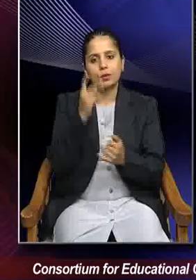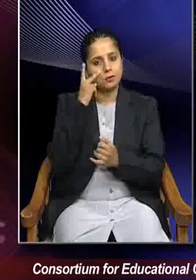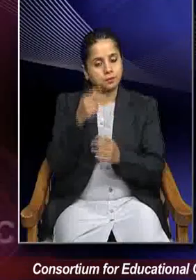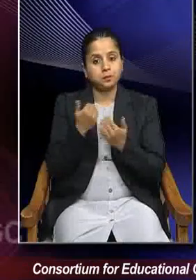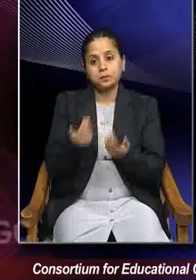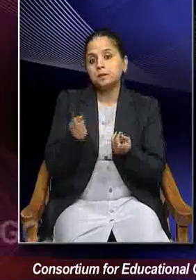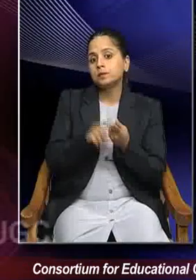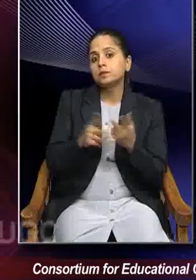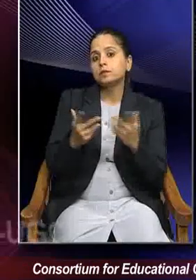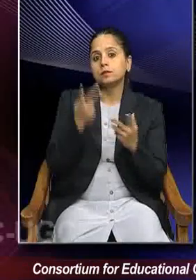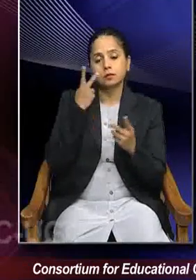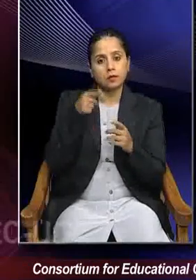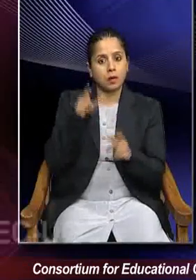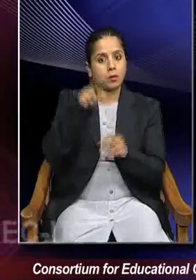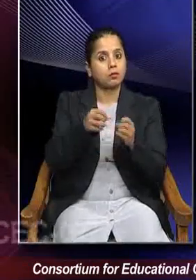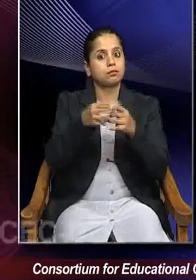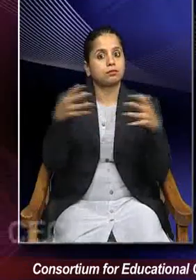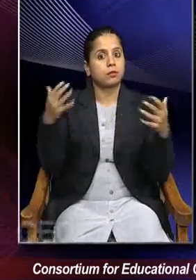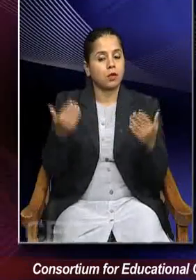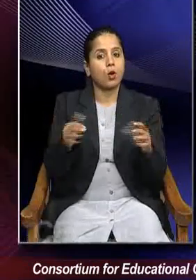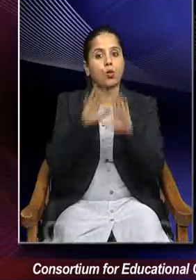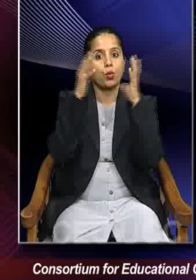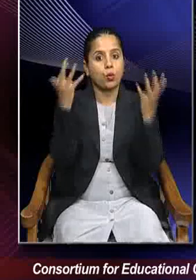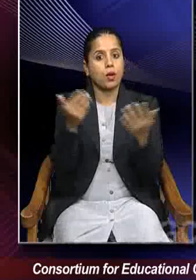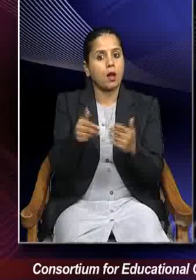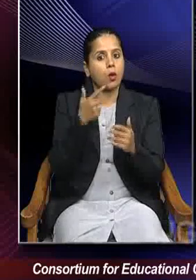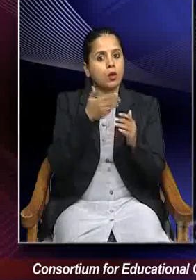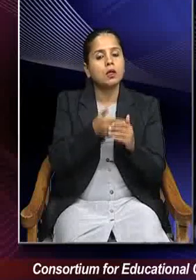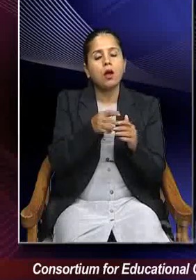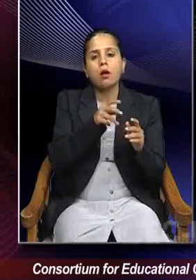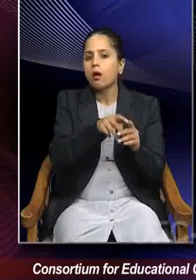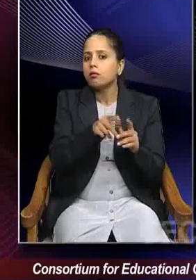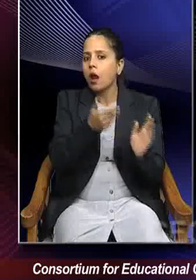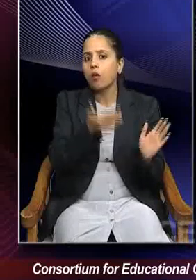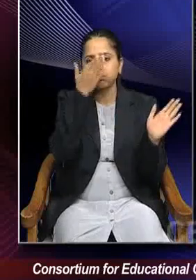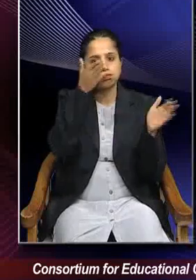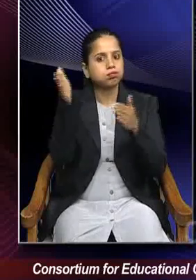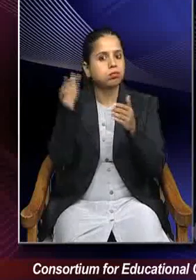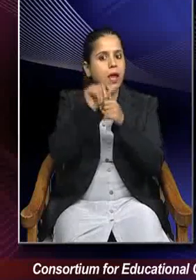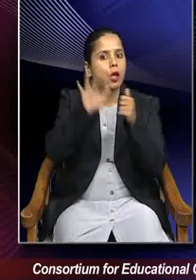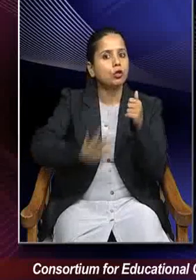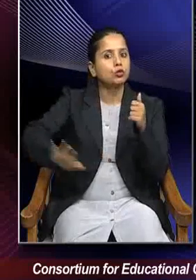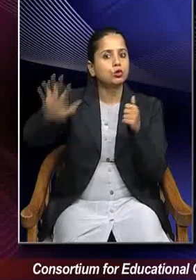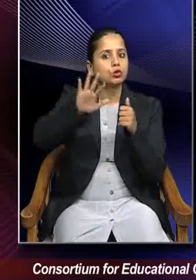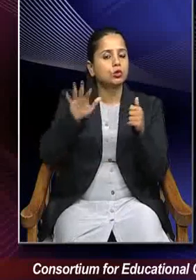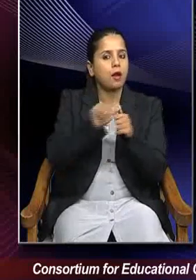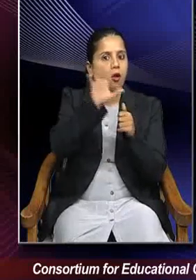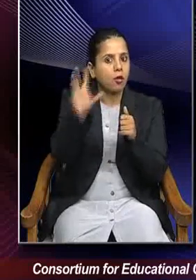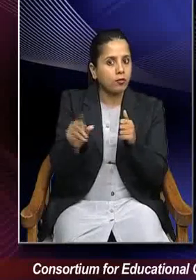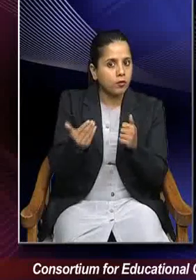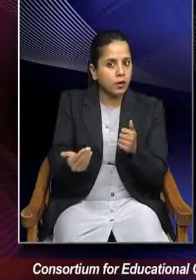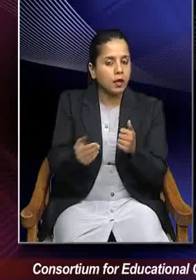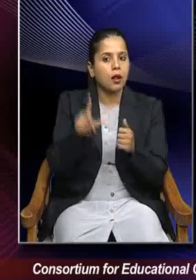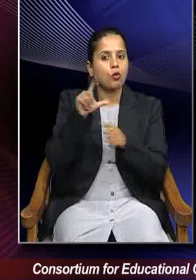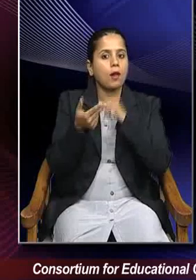is happening? The most populous city in the world are now shifting towards Asia, Africa and the